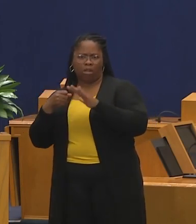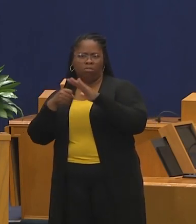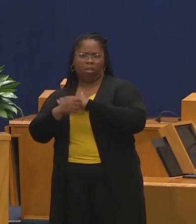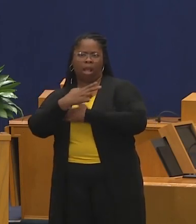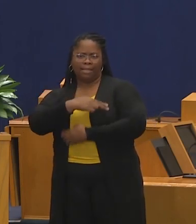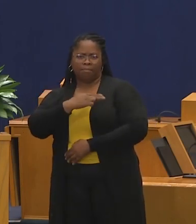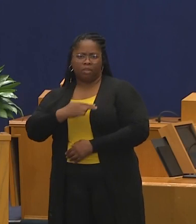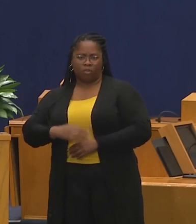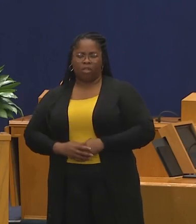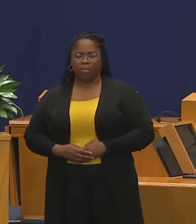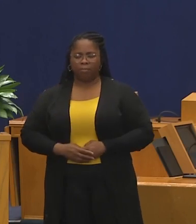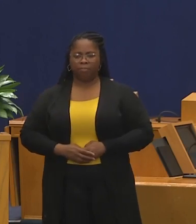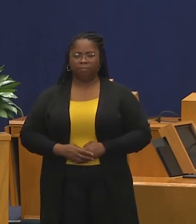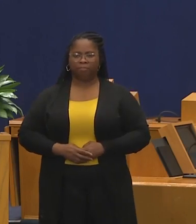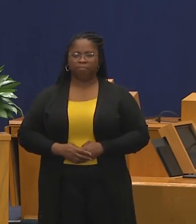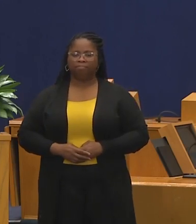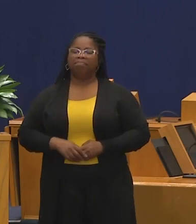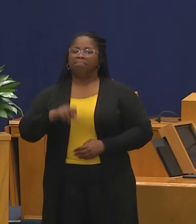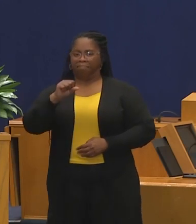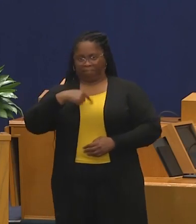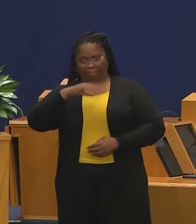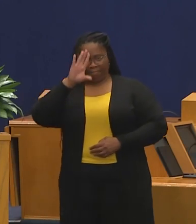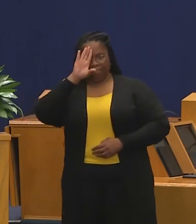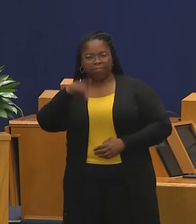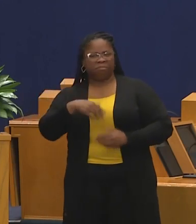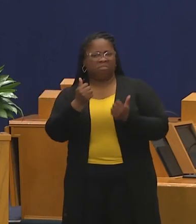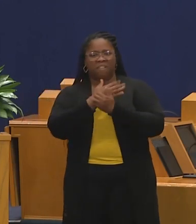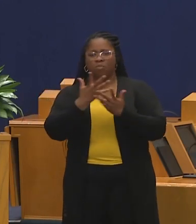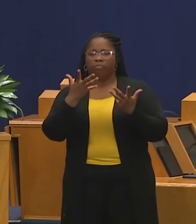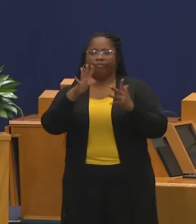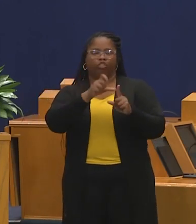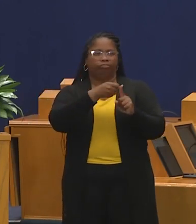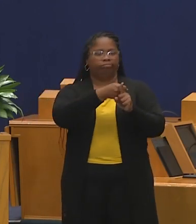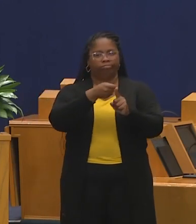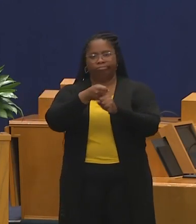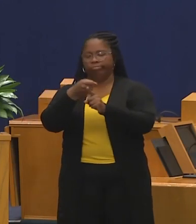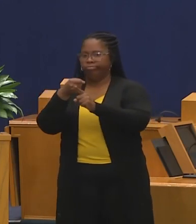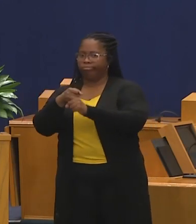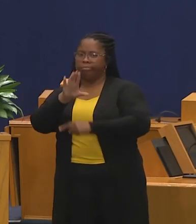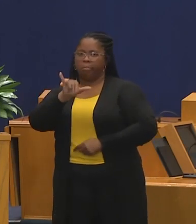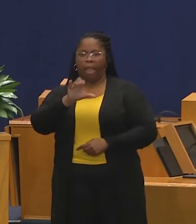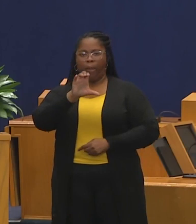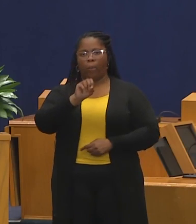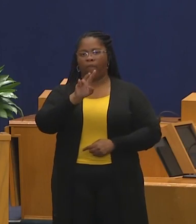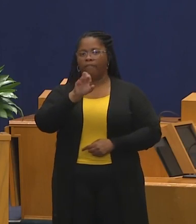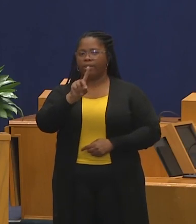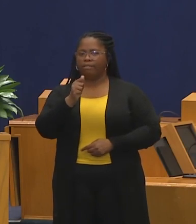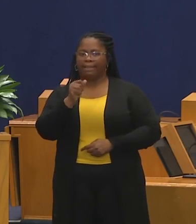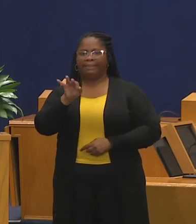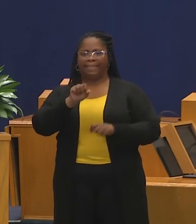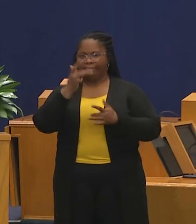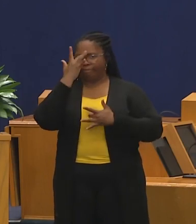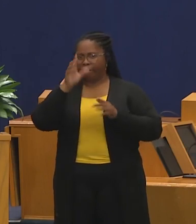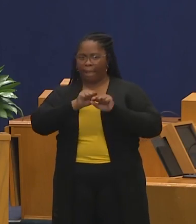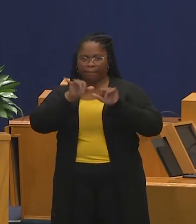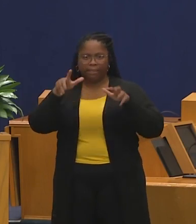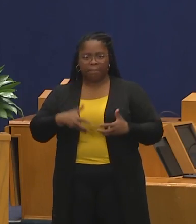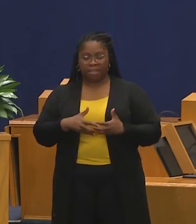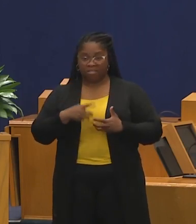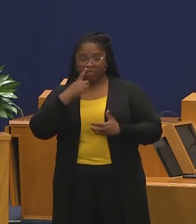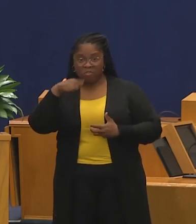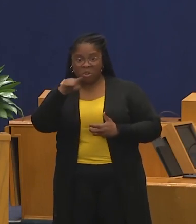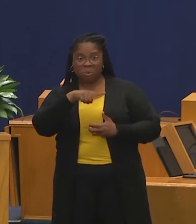hospitalization. I know that everyone has been impacted in some way by the COVID-19 pandemic. And for those who mourn the loss